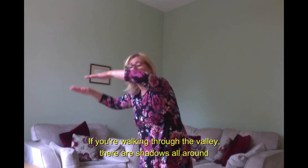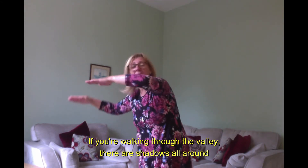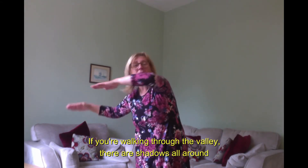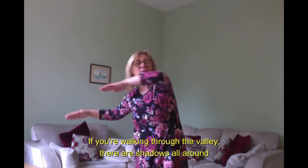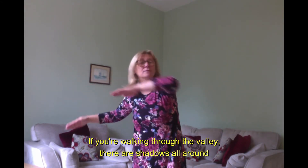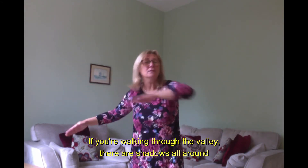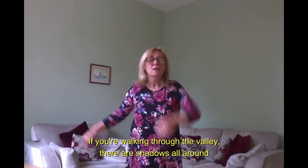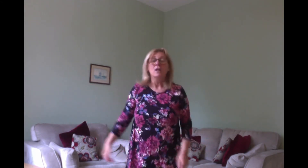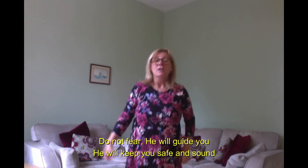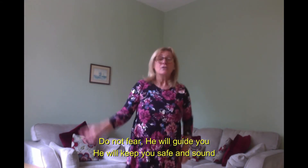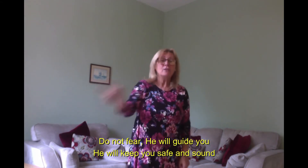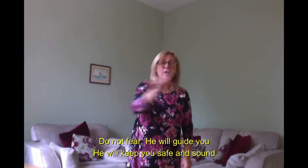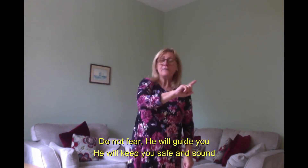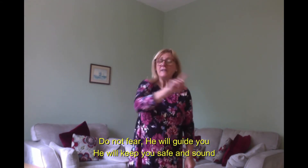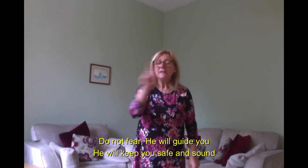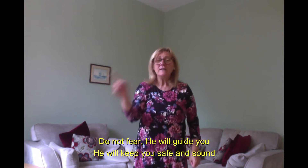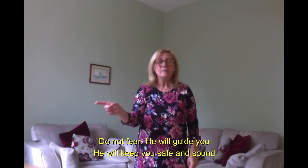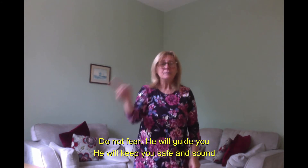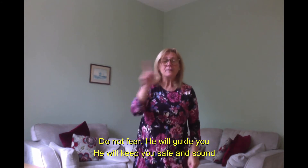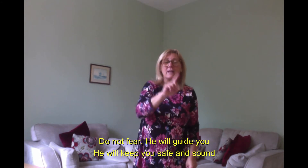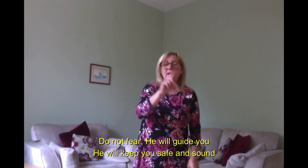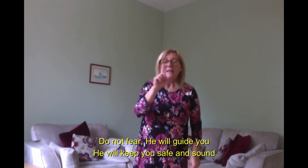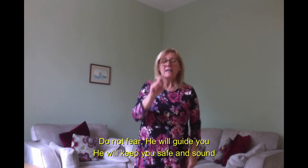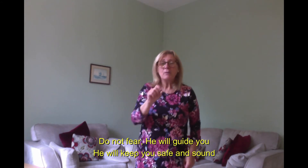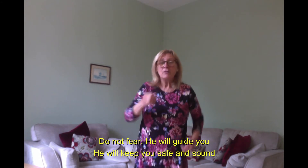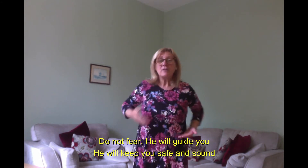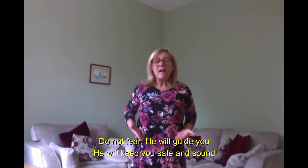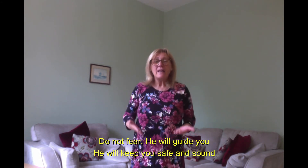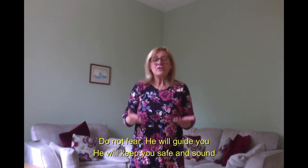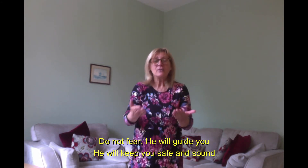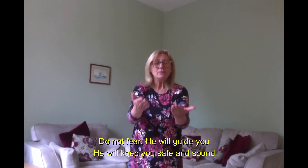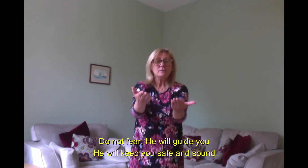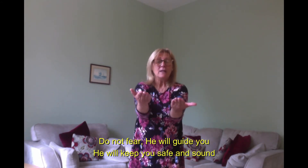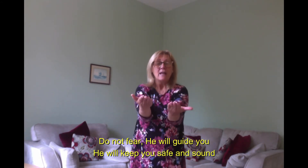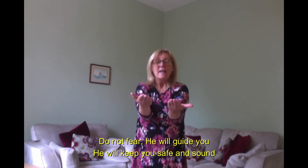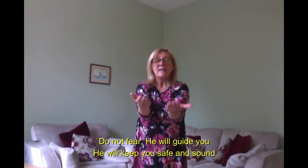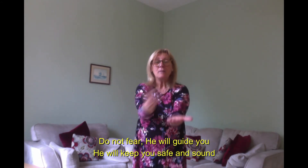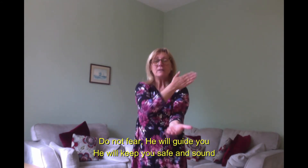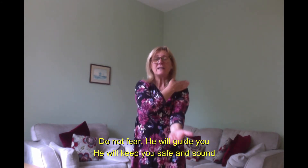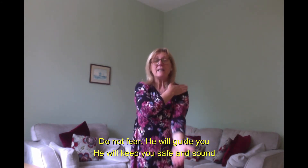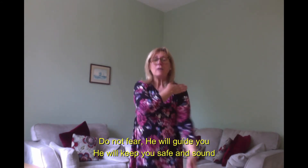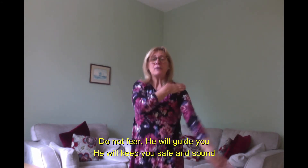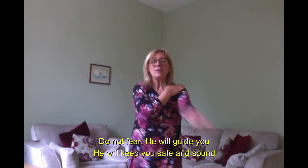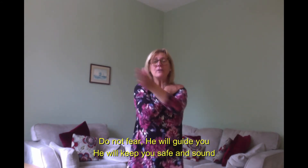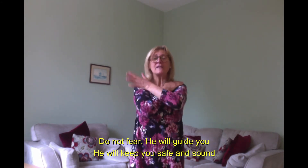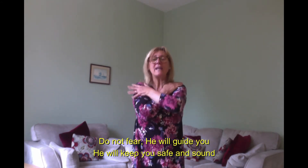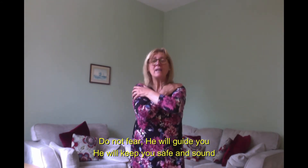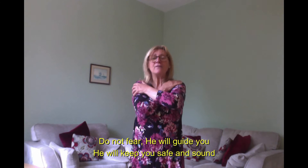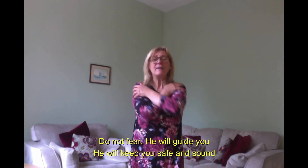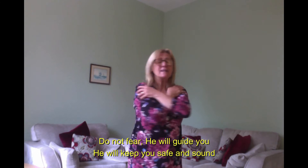around. Do not fear, He will guide you. He will keep you safe and